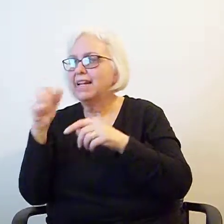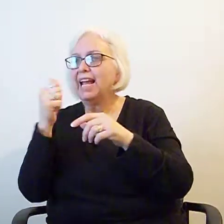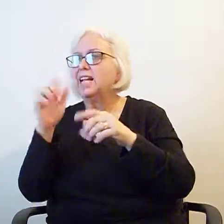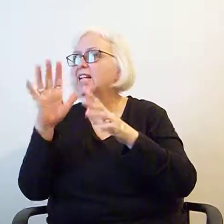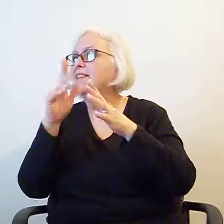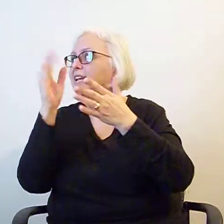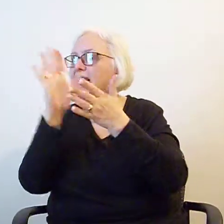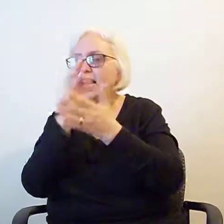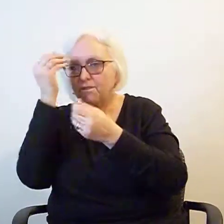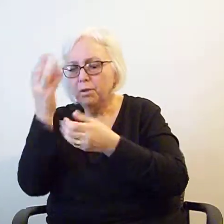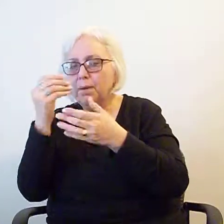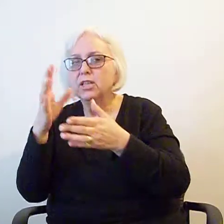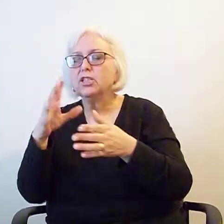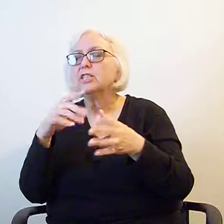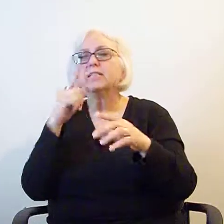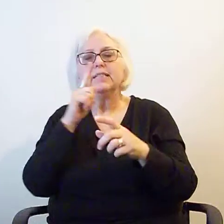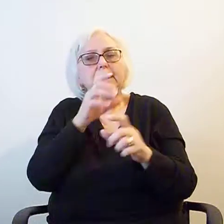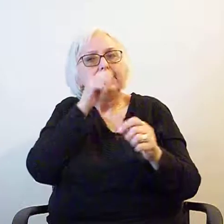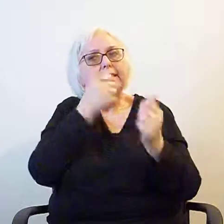If you would like a copy of your records,